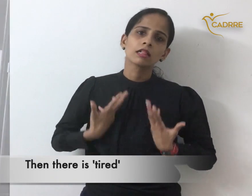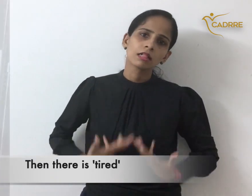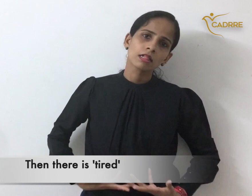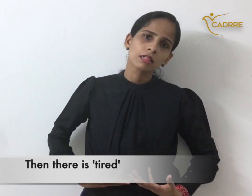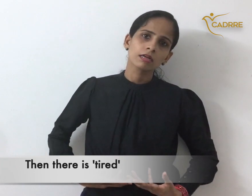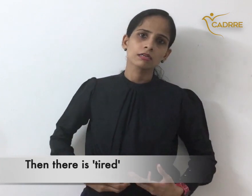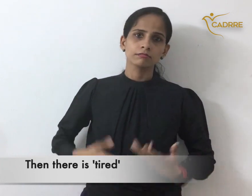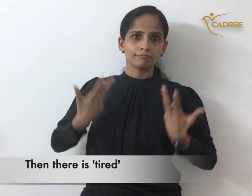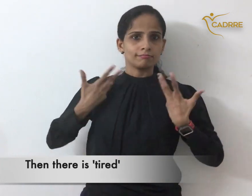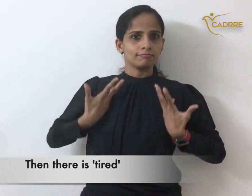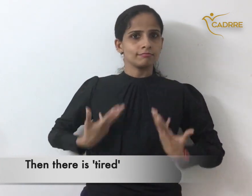tired,